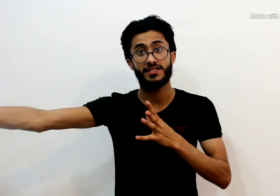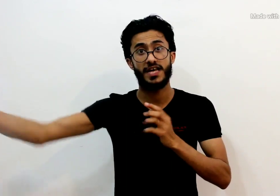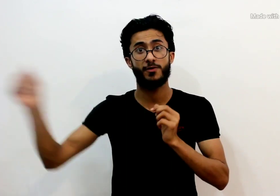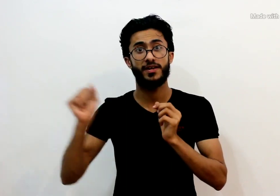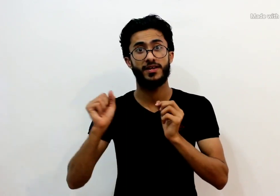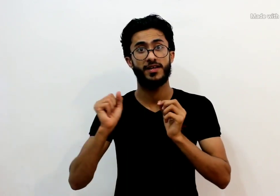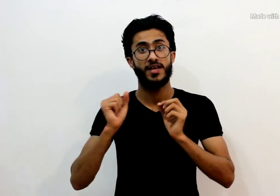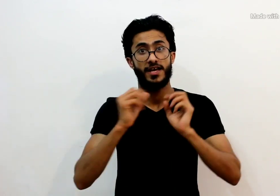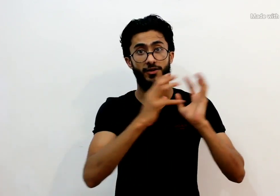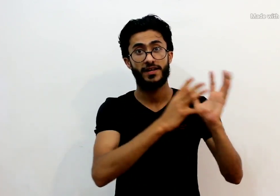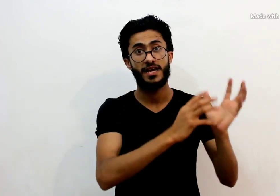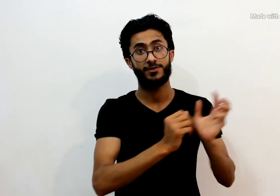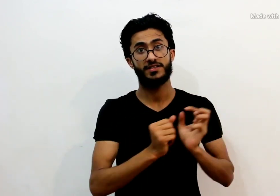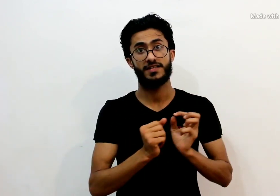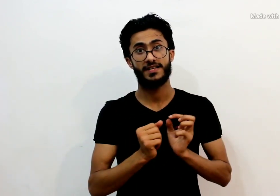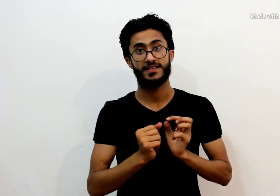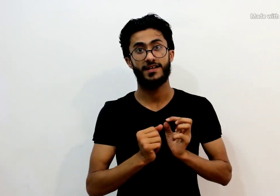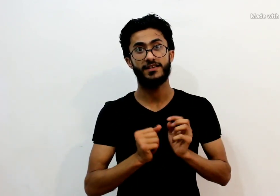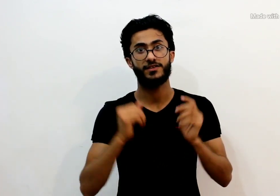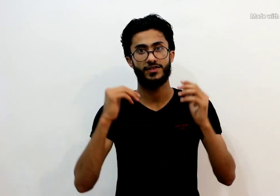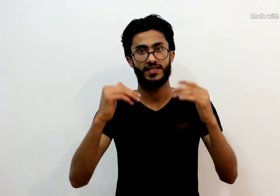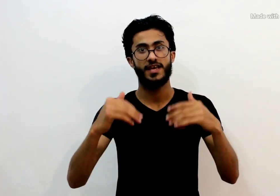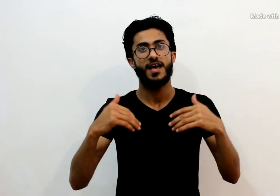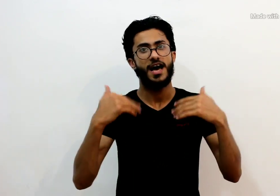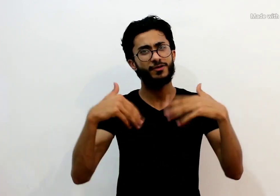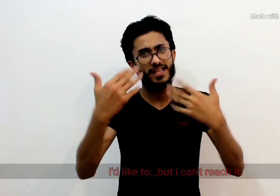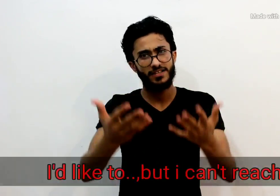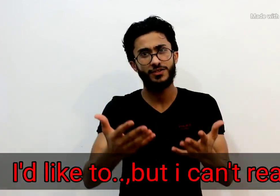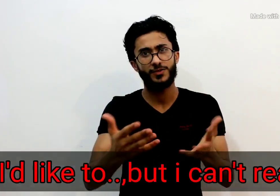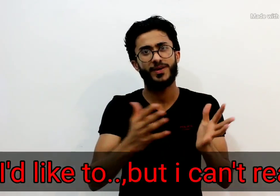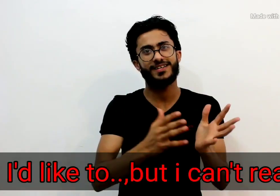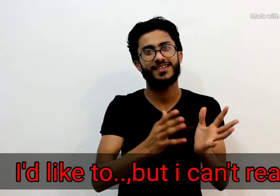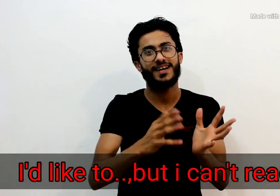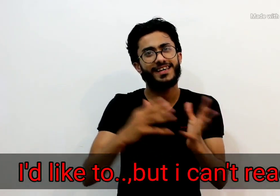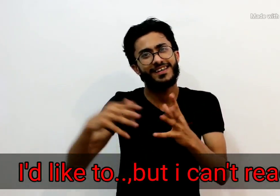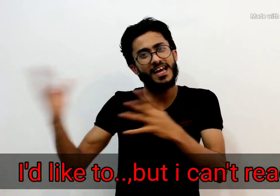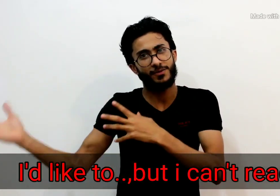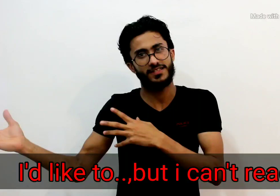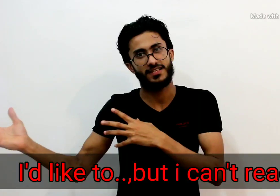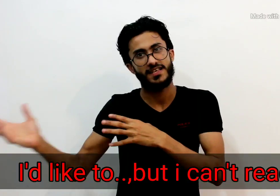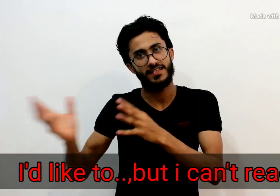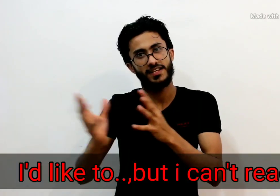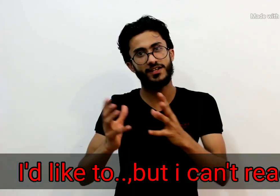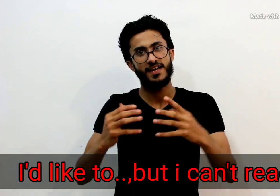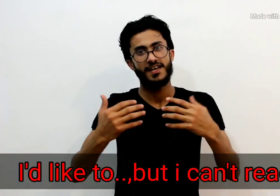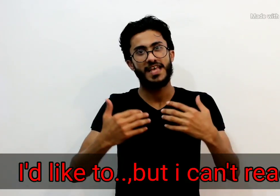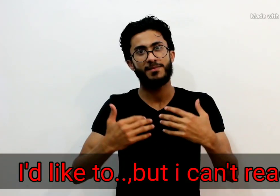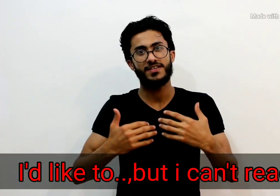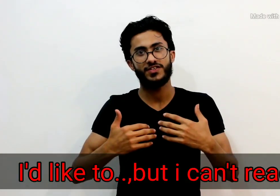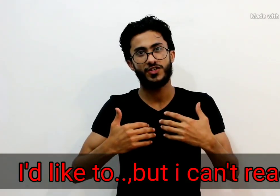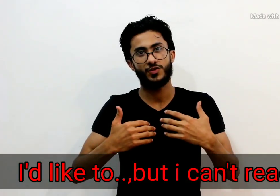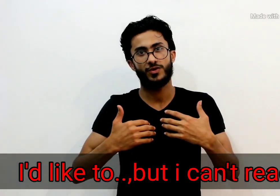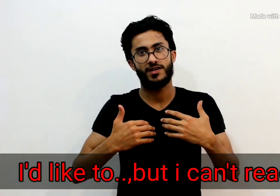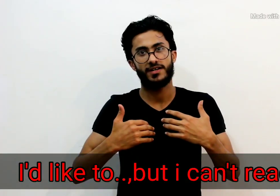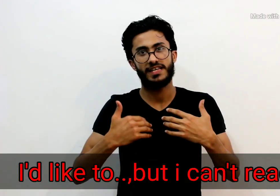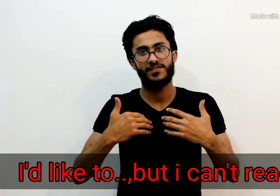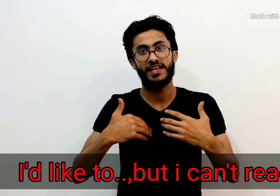that one, and you cannot reach that salt. You could say, I would like to, but I cannot reach it. See here? That means you are giving a